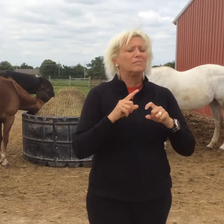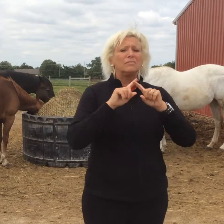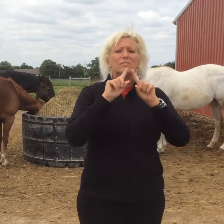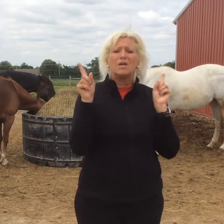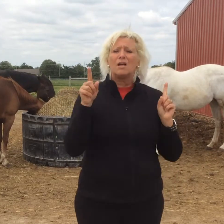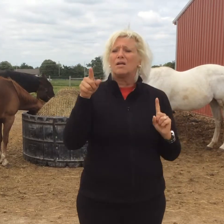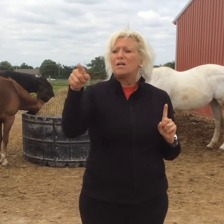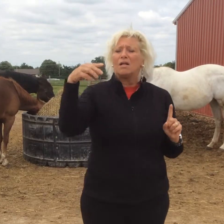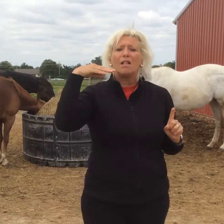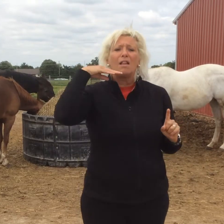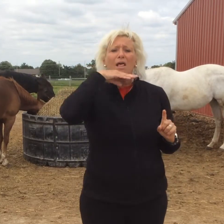Or perhaps